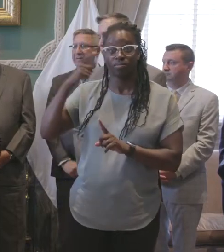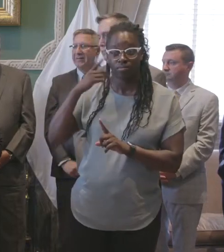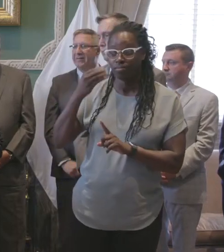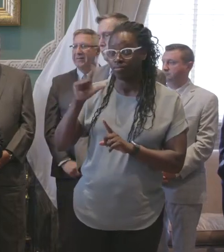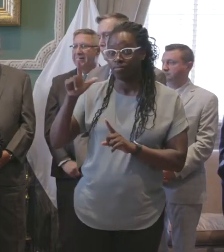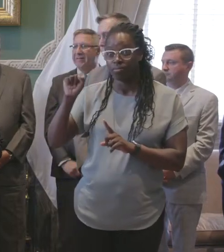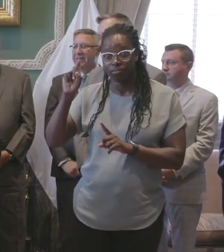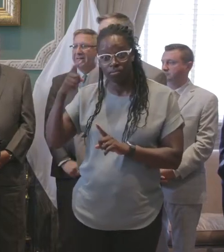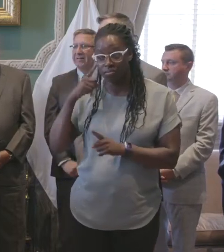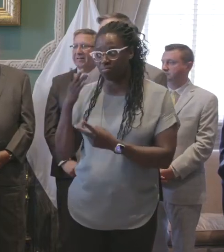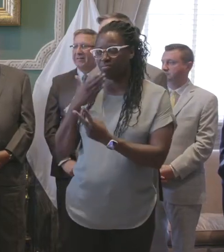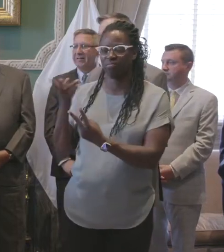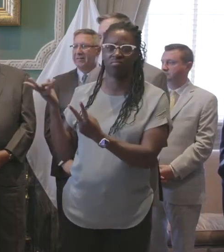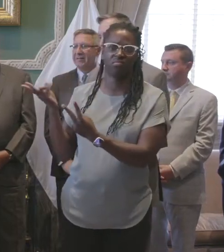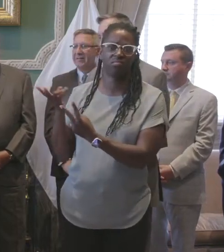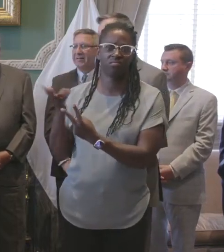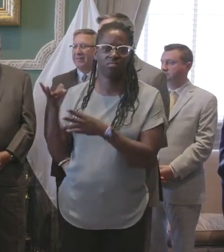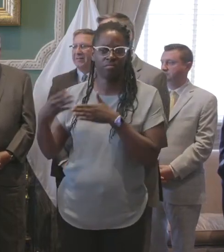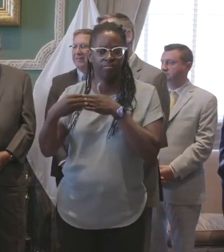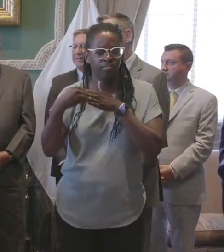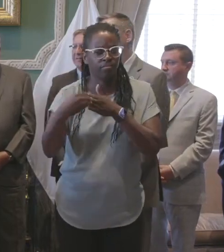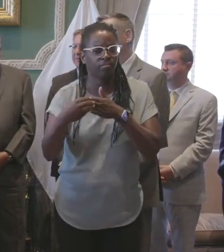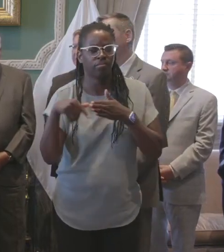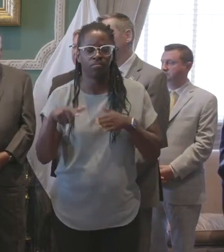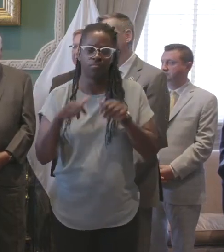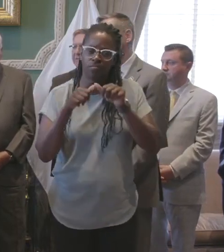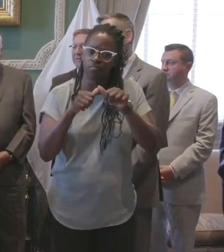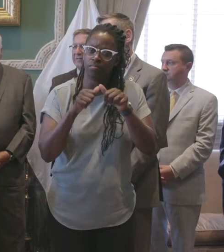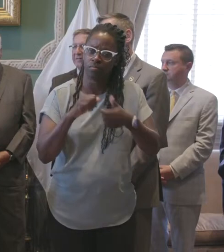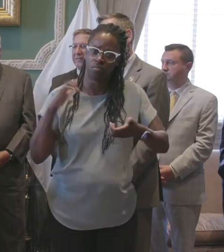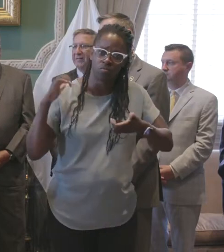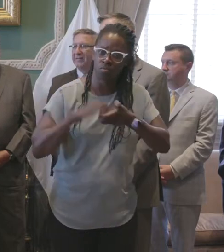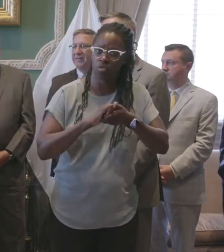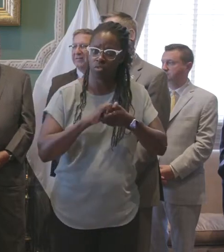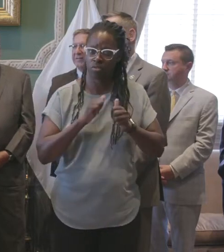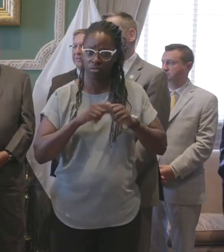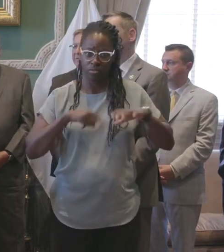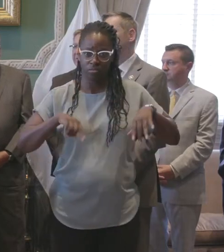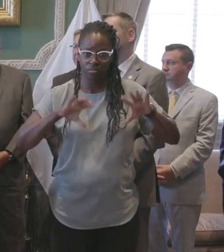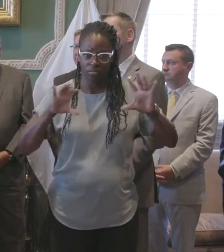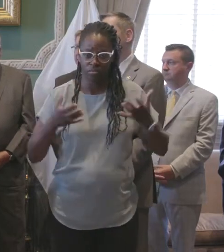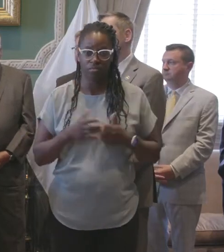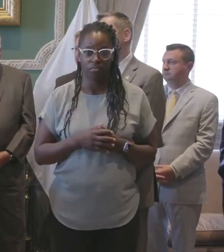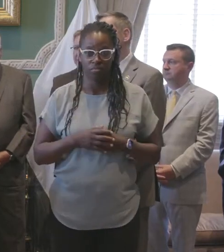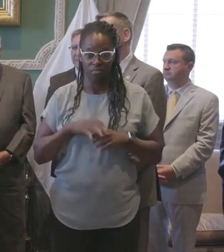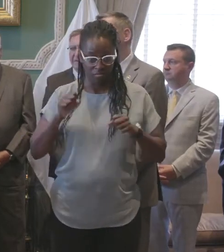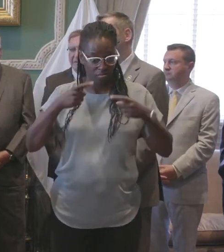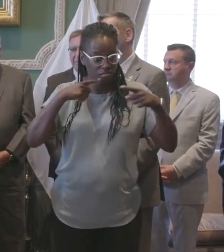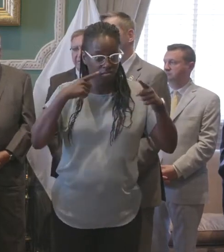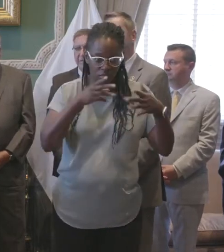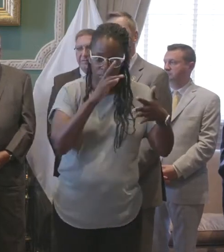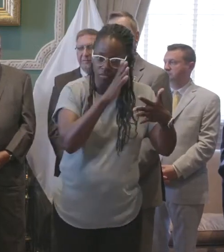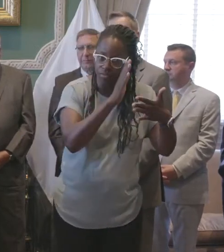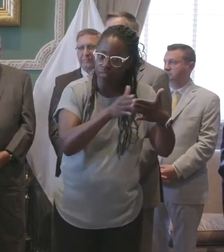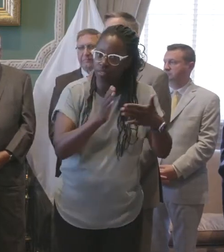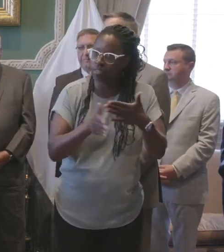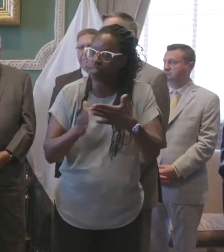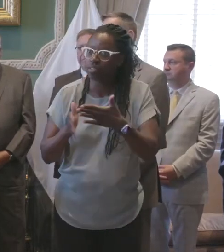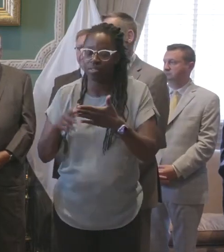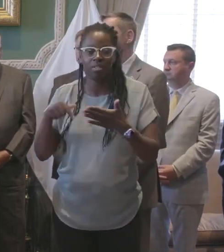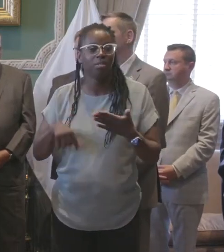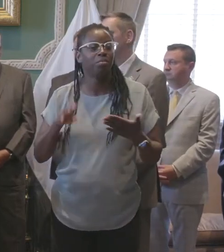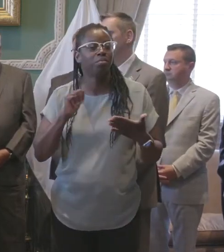your continued partnership. We can't get things done the way we do here in Massachusetts without